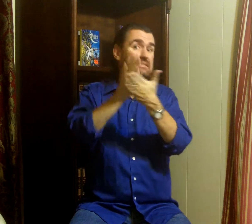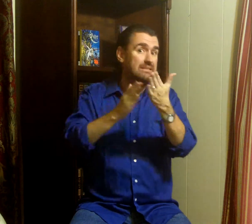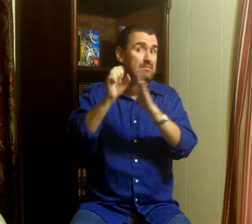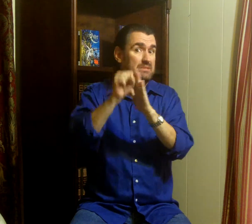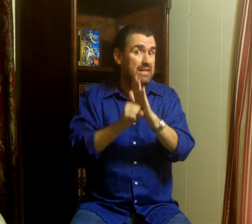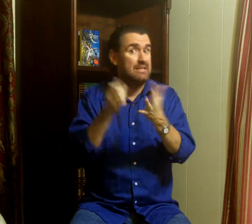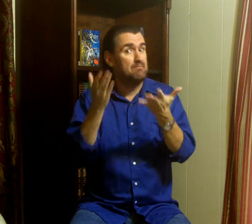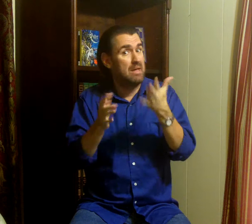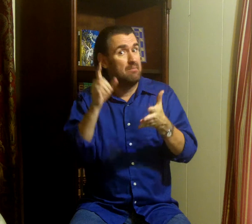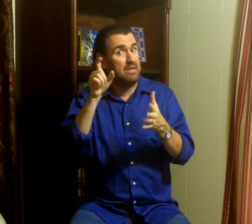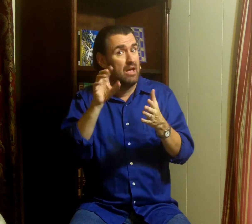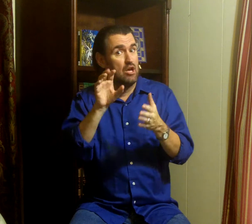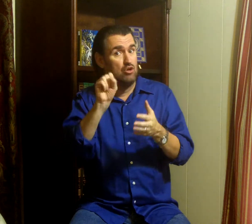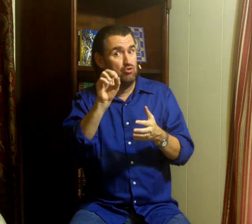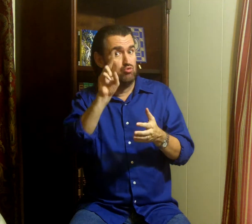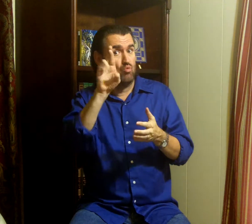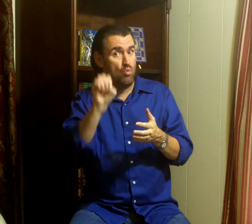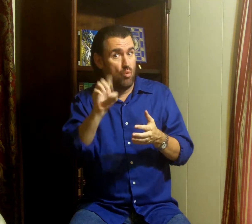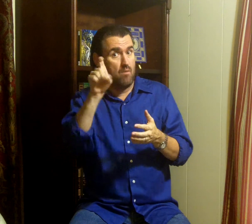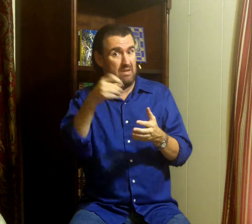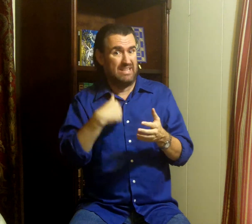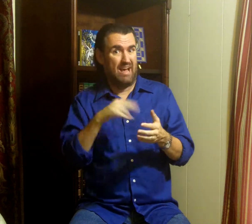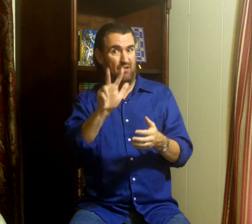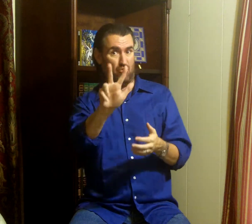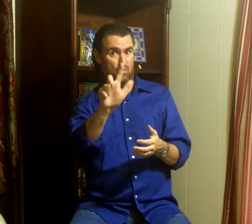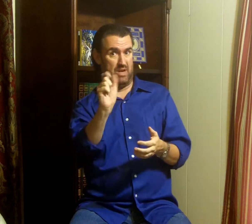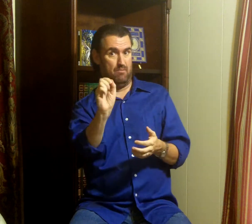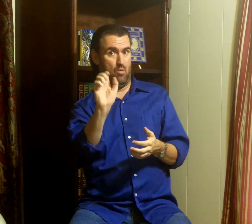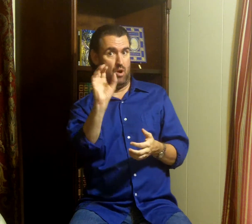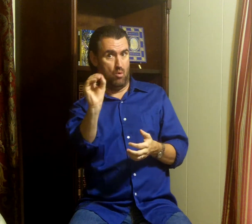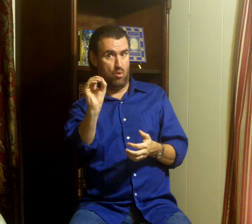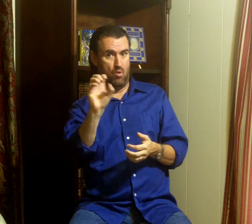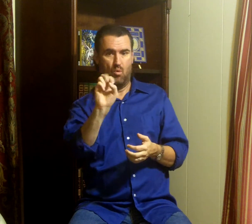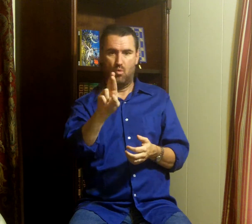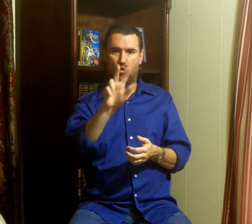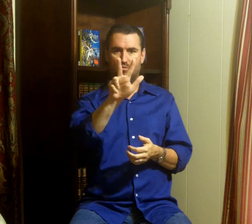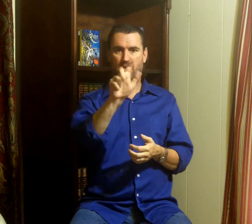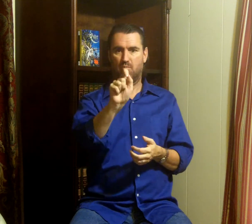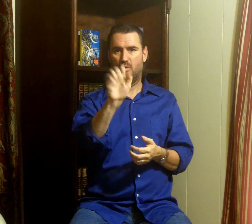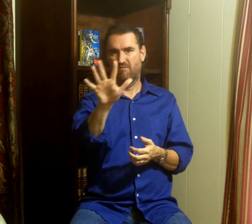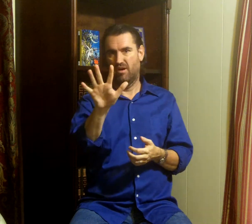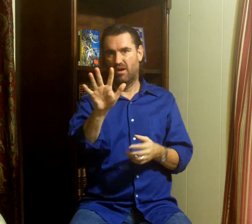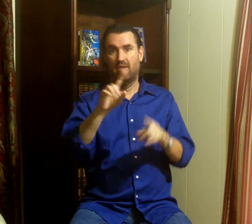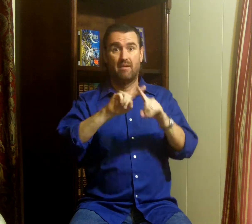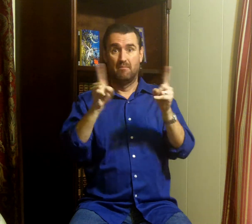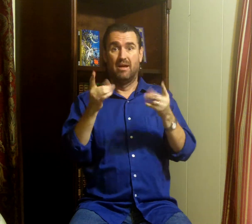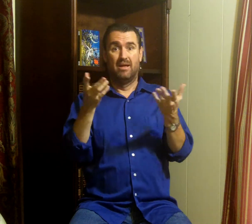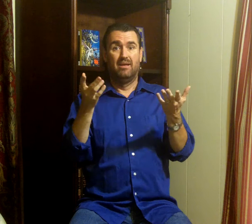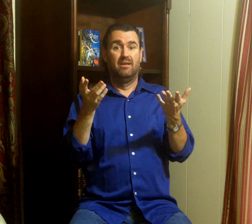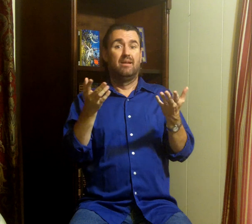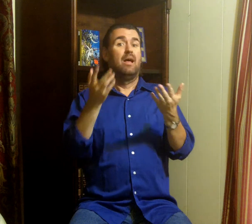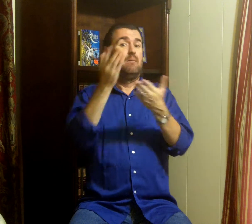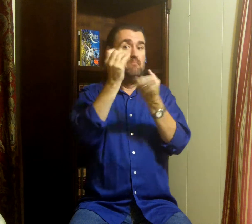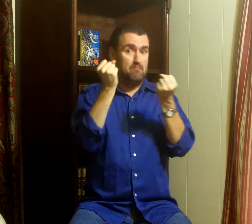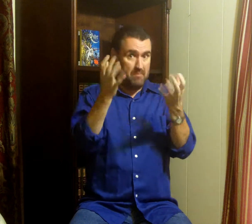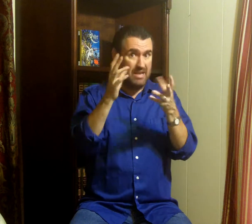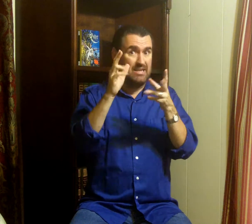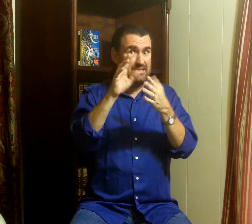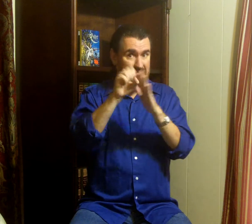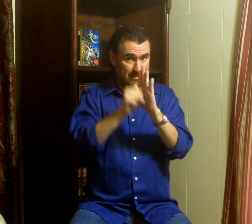get a 3 or a 3.5. California requires the 4, and then if you take it past the written test, you can get the benefit of joining RID